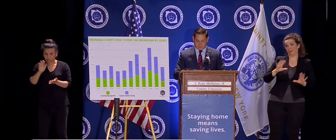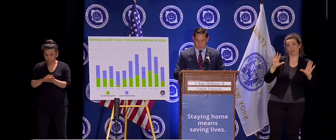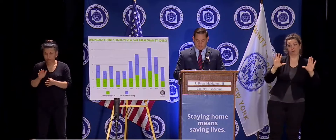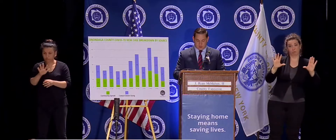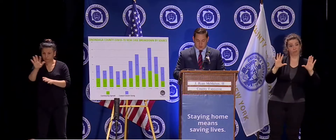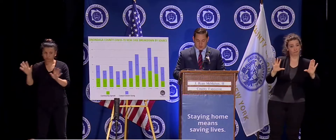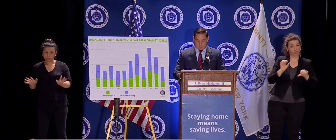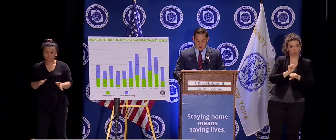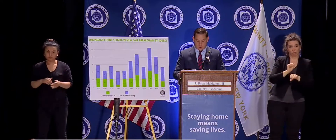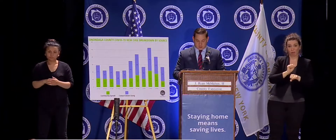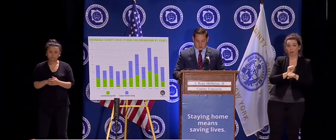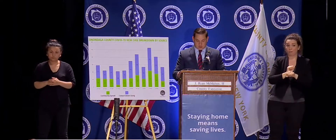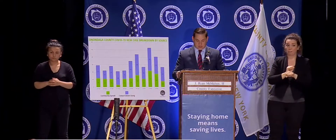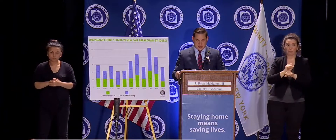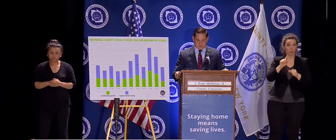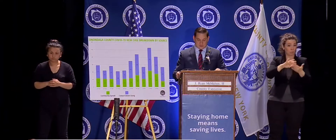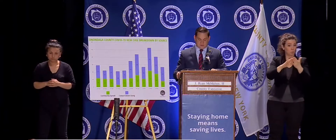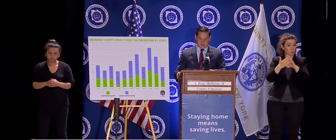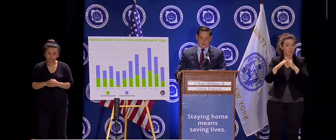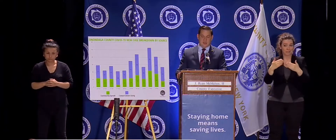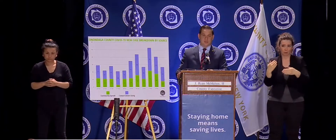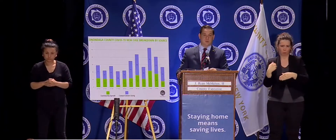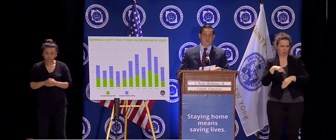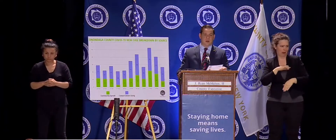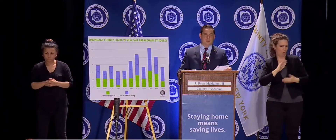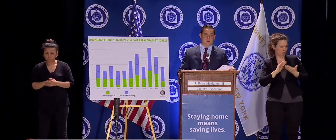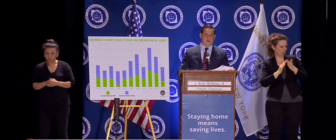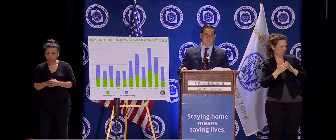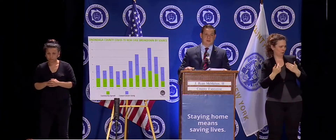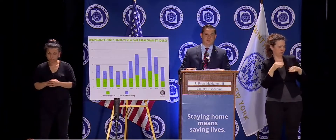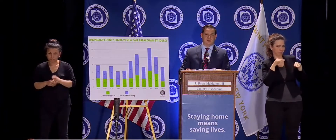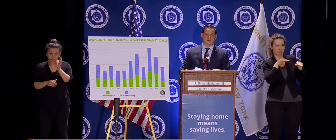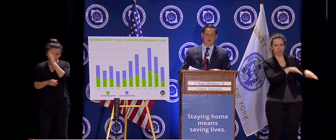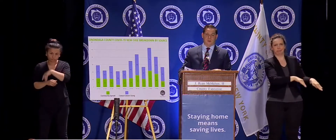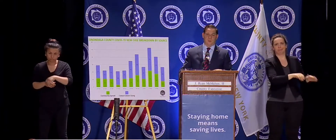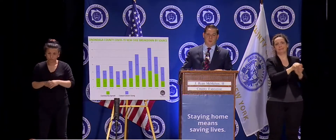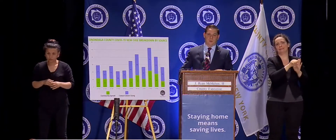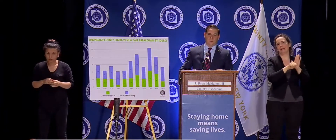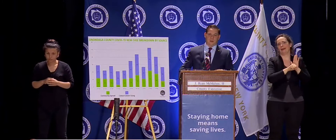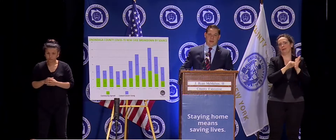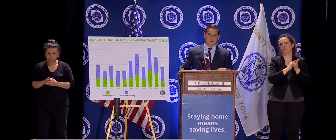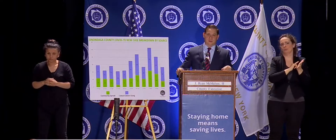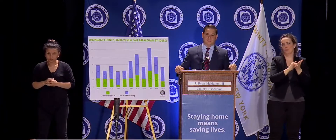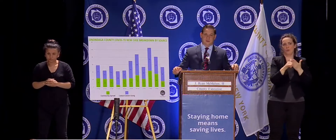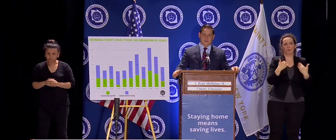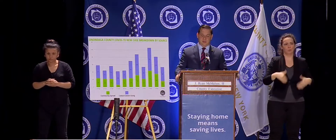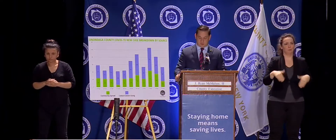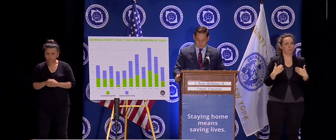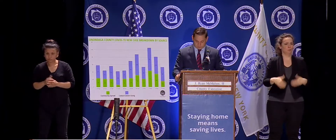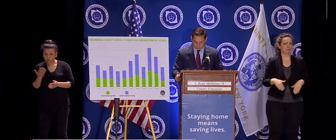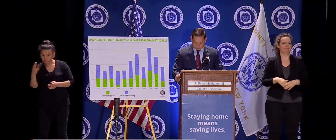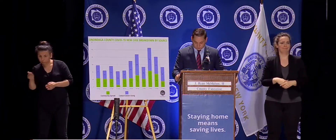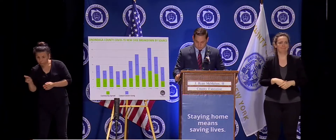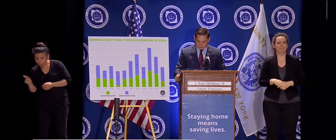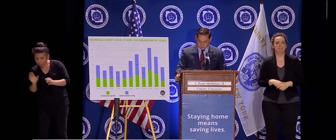state. Certainly gaps in the investigation. We talked about this. Let me give you a couple gaps in the